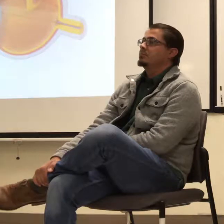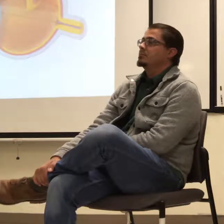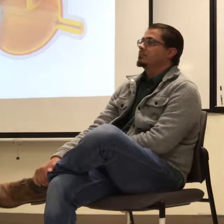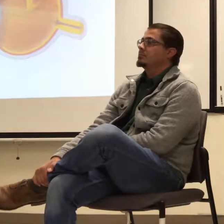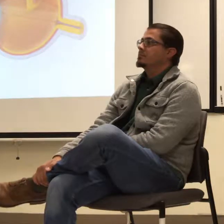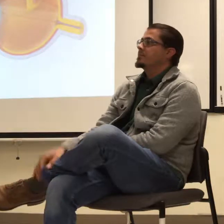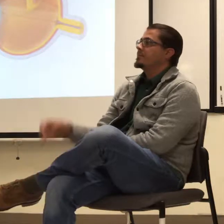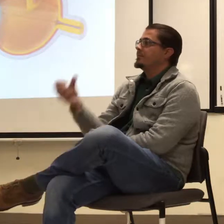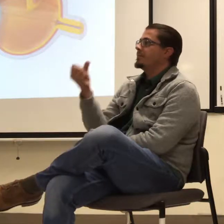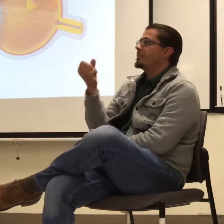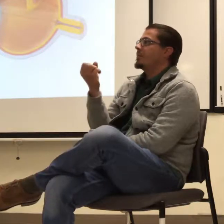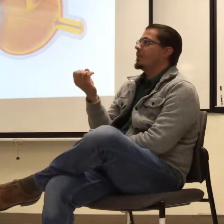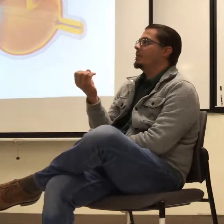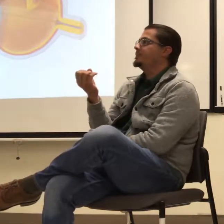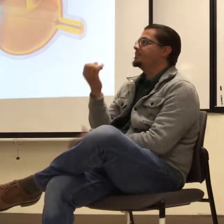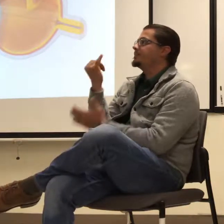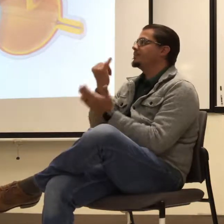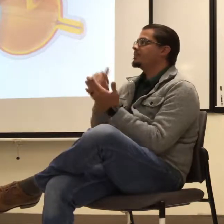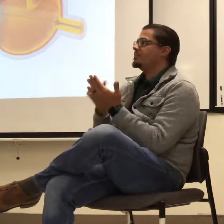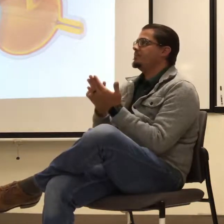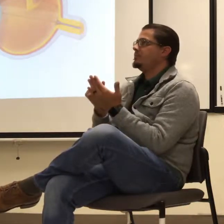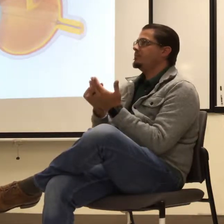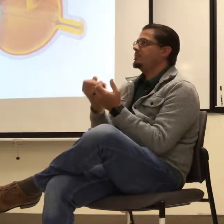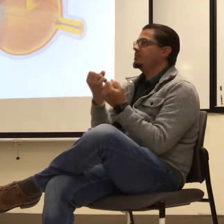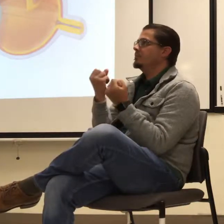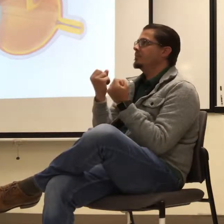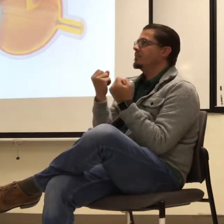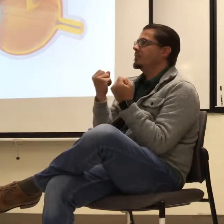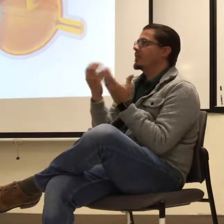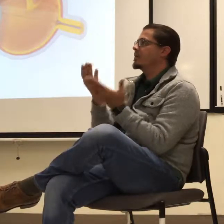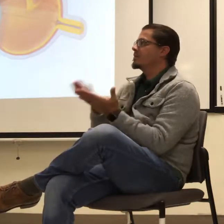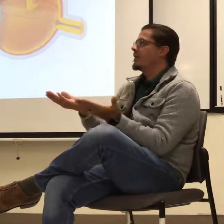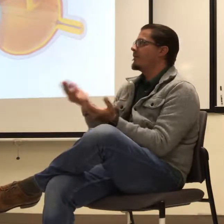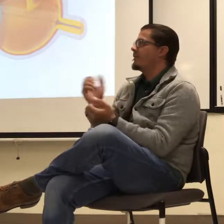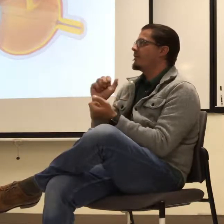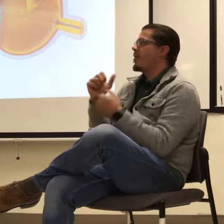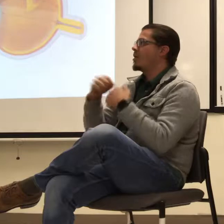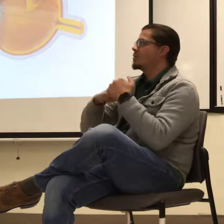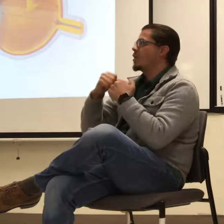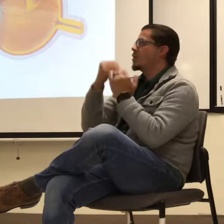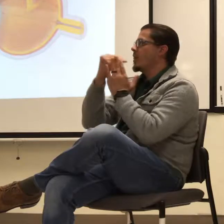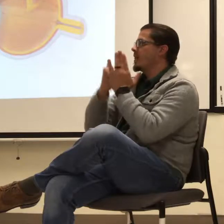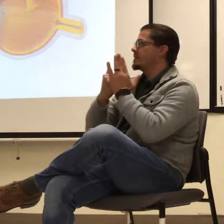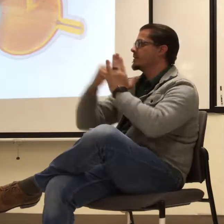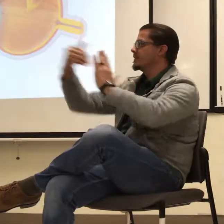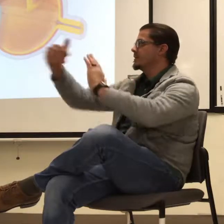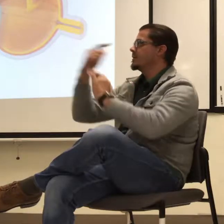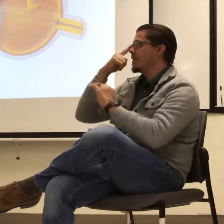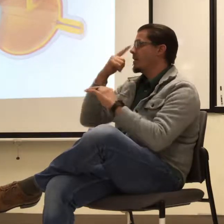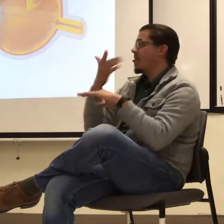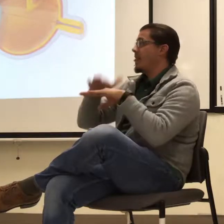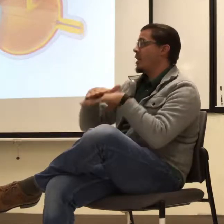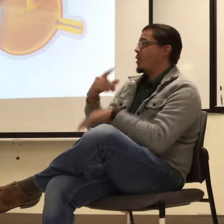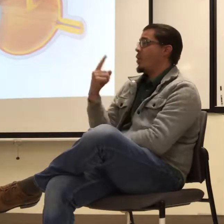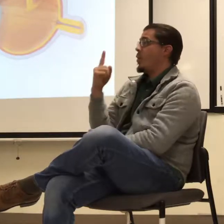Okay, so I drew a bunch of stuff there, and all the structures are listed there. The layer itself, right